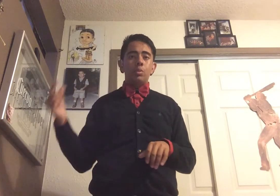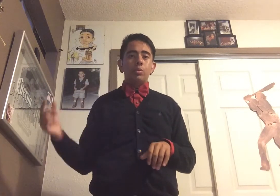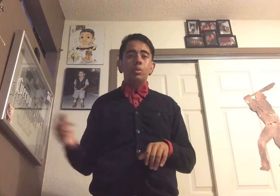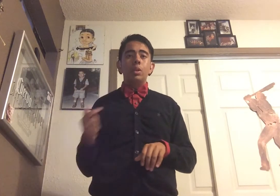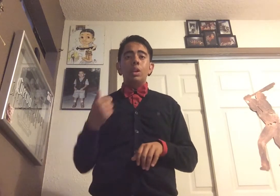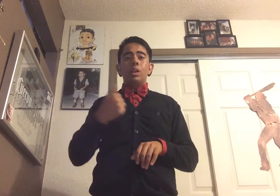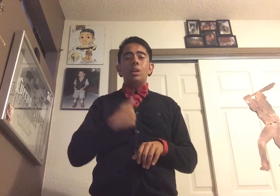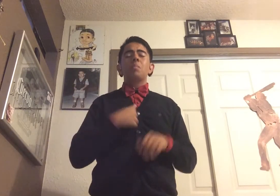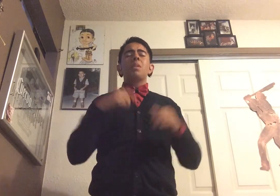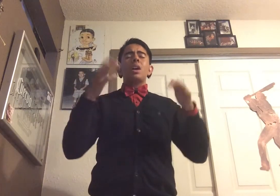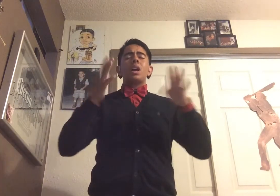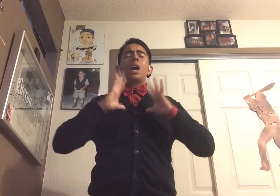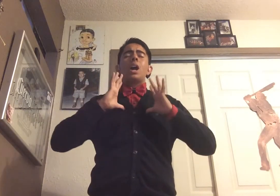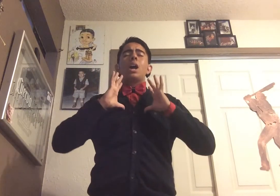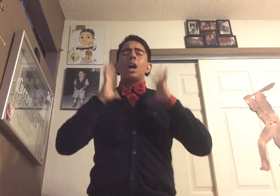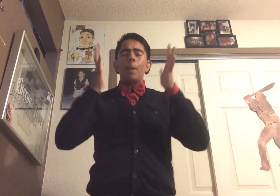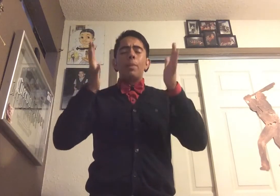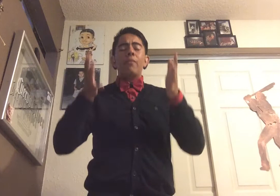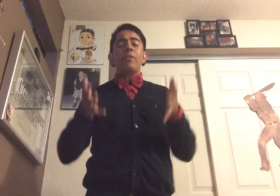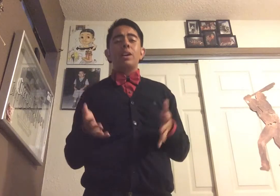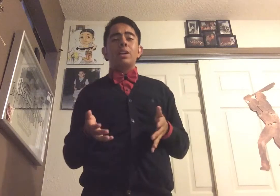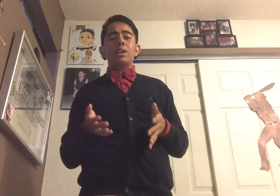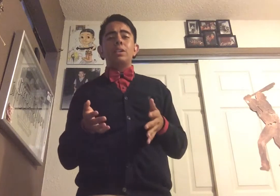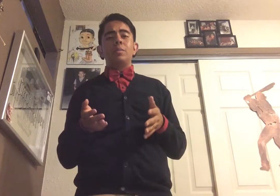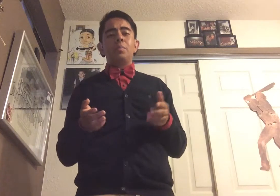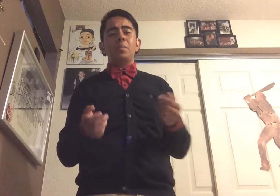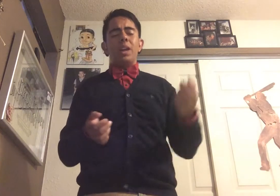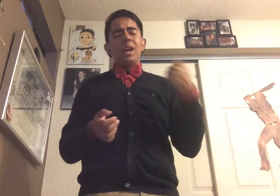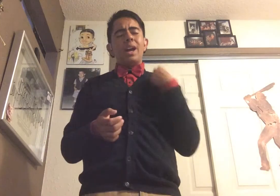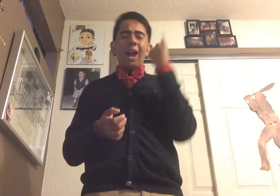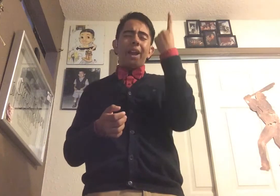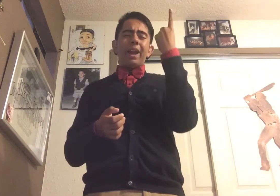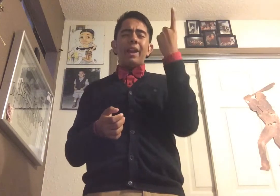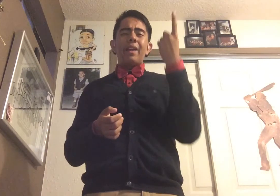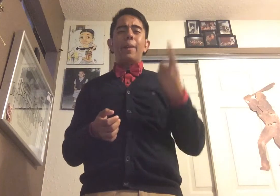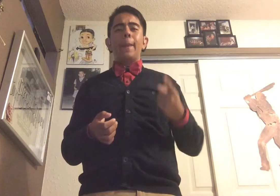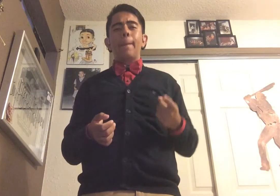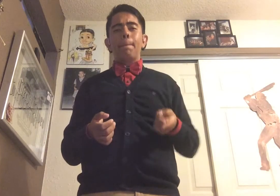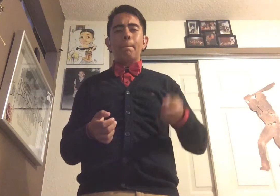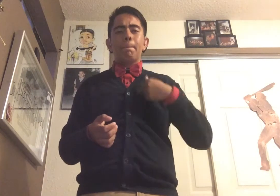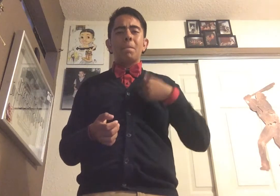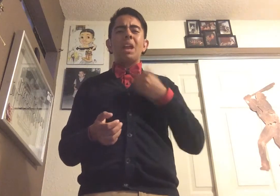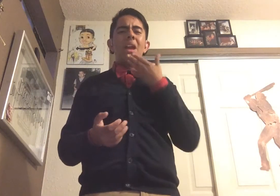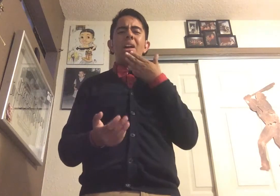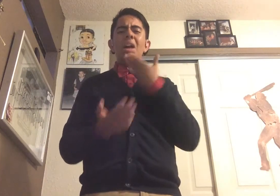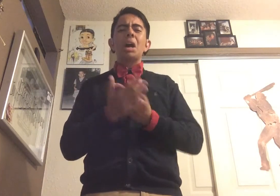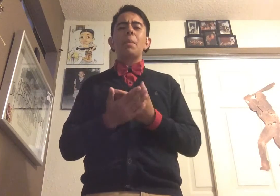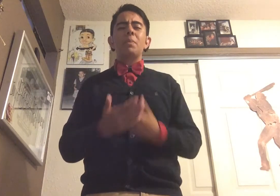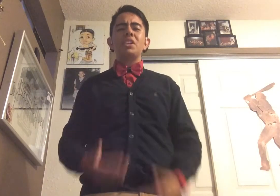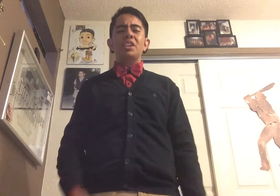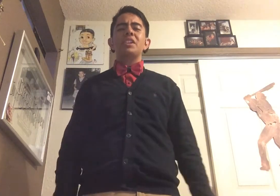I'll be fine once again. I'll be